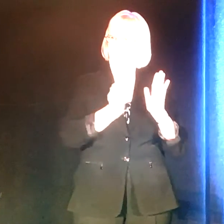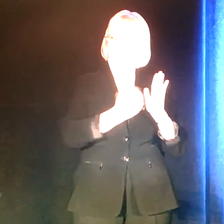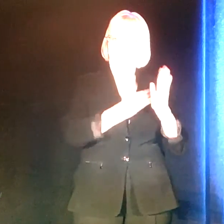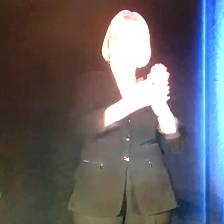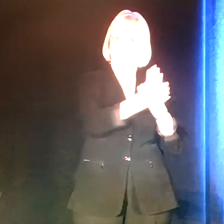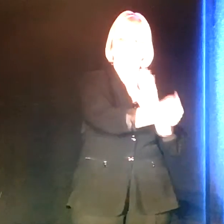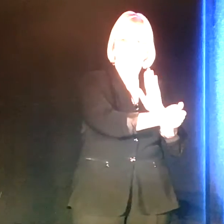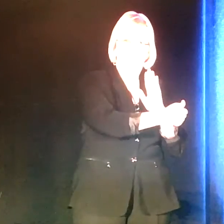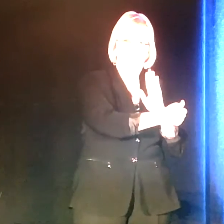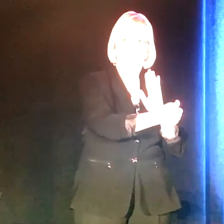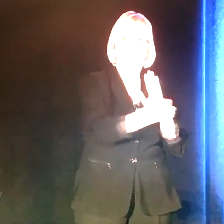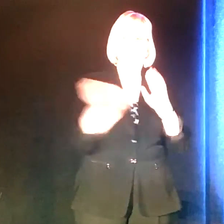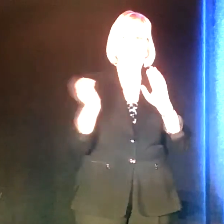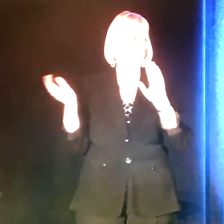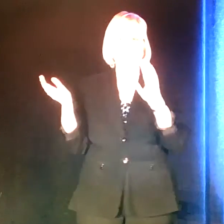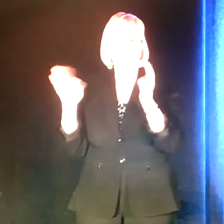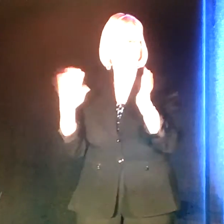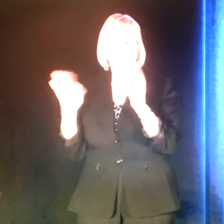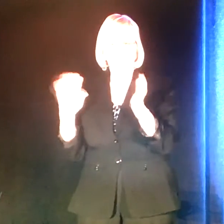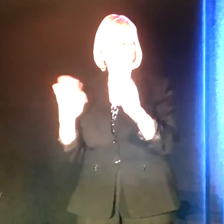that shows our experience and our skills,